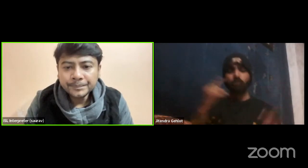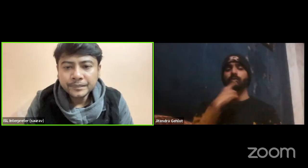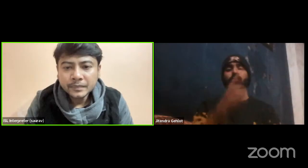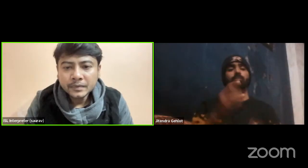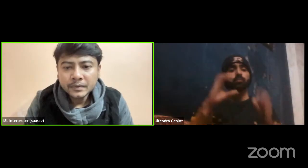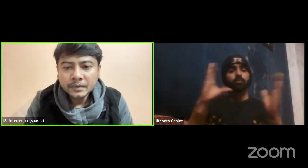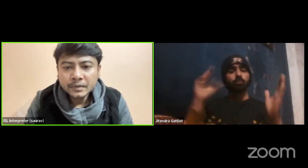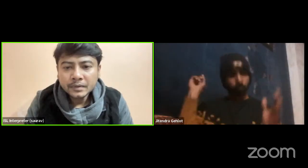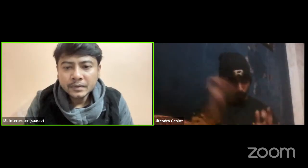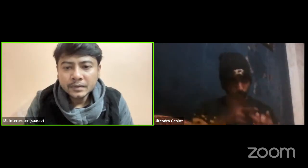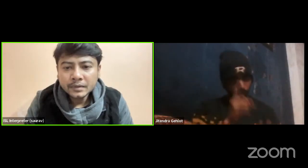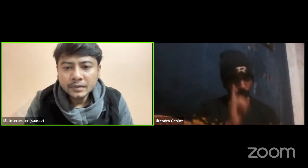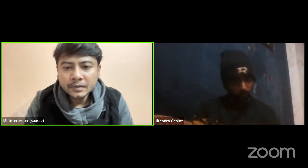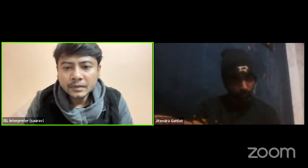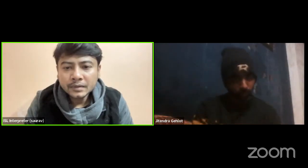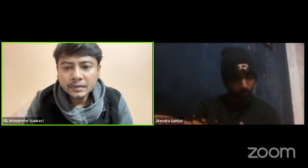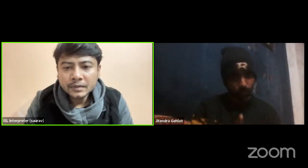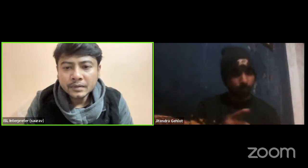came.